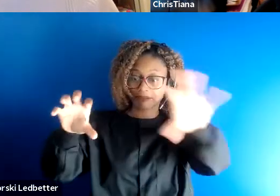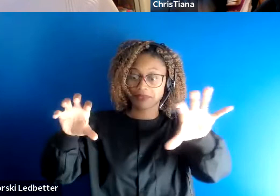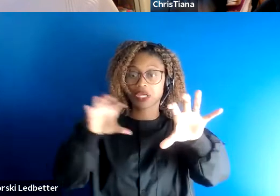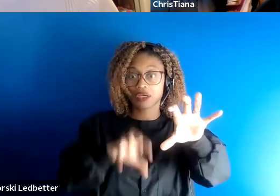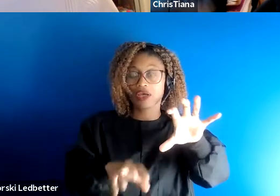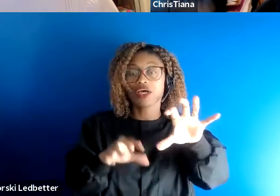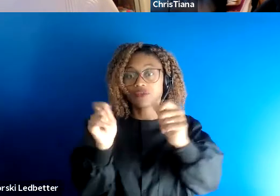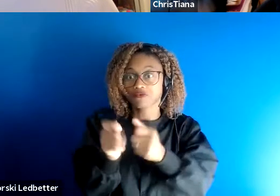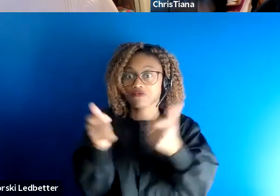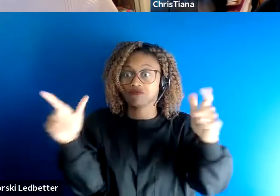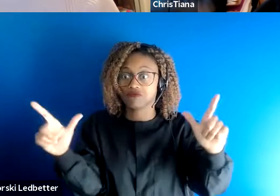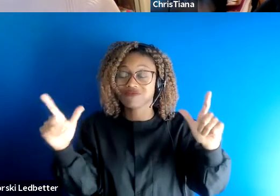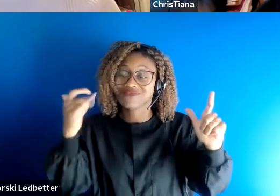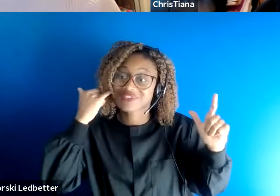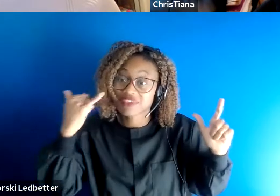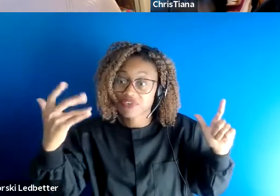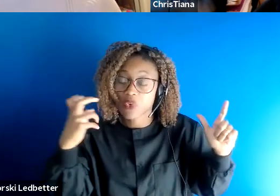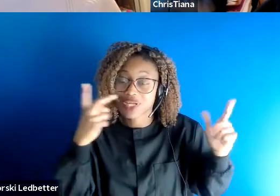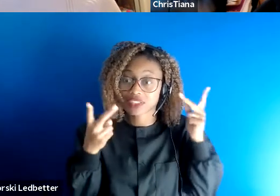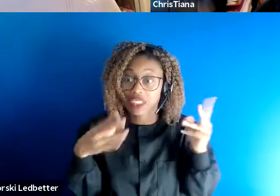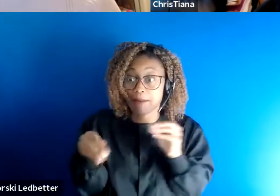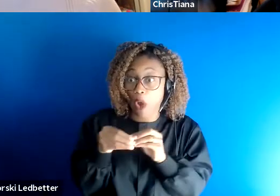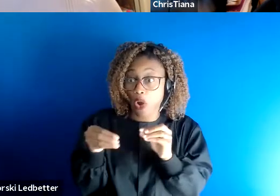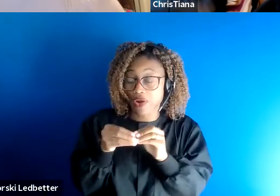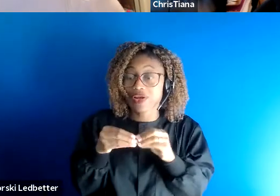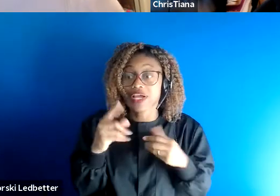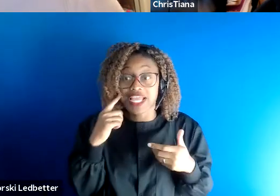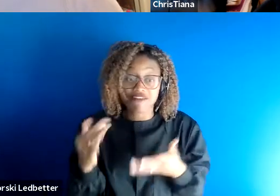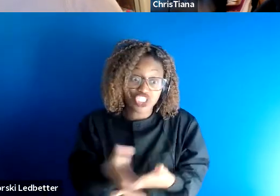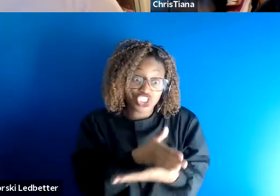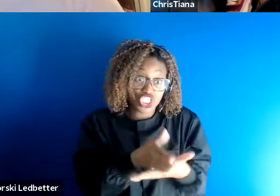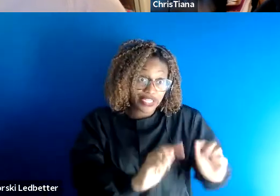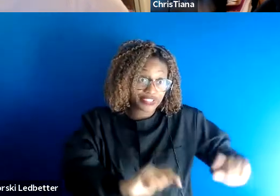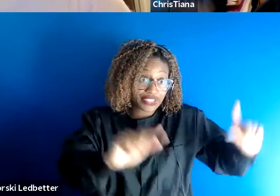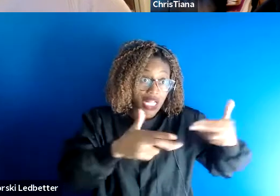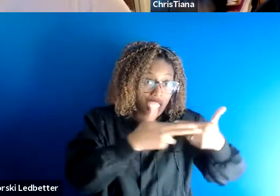when a presentation is being shown or shared by